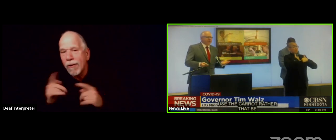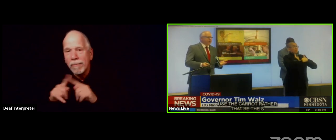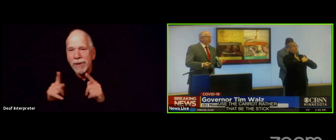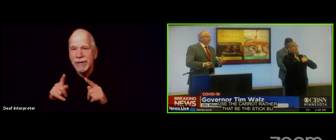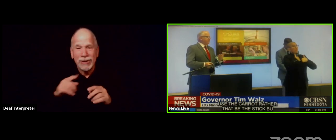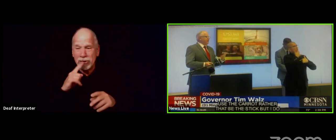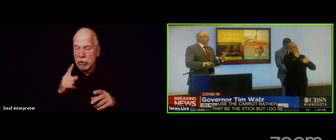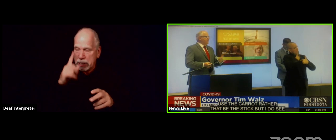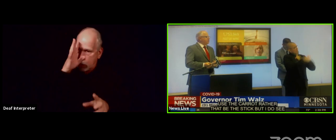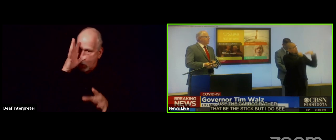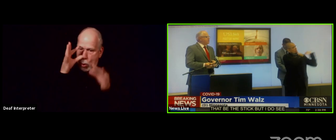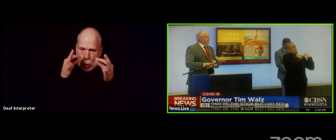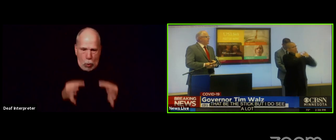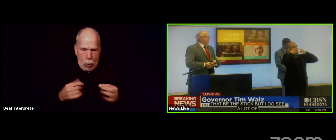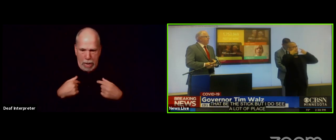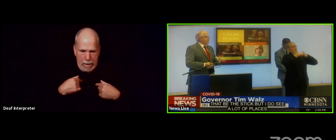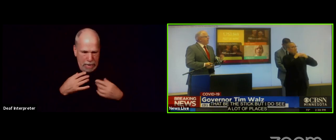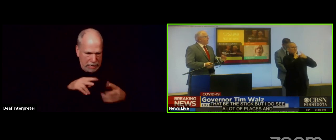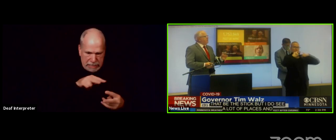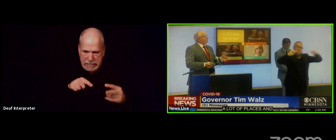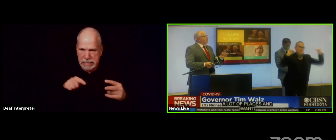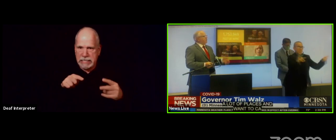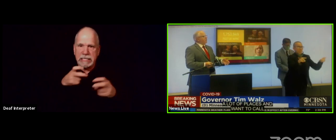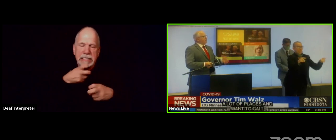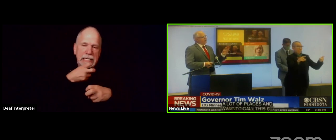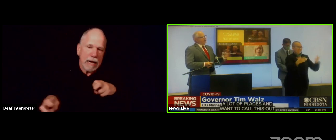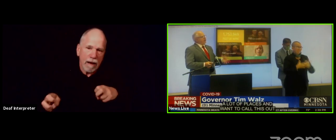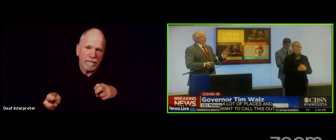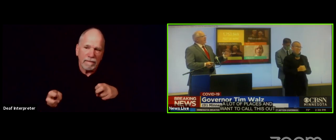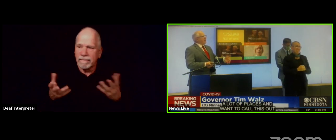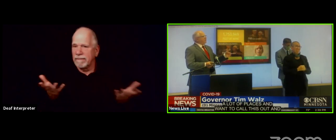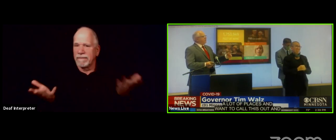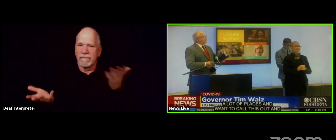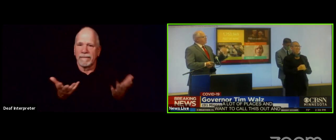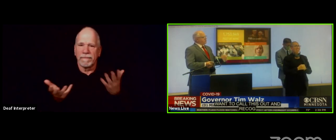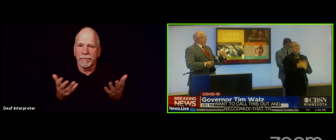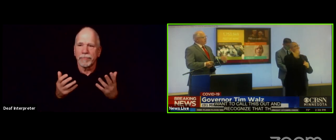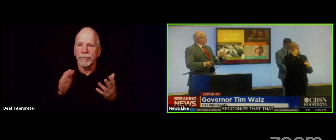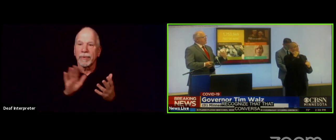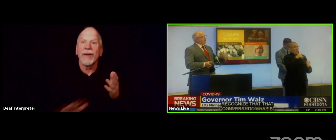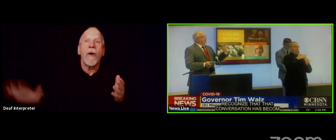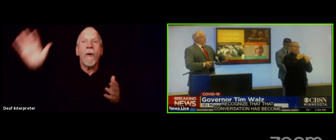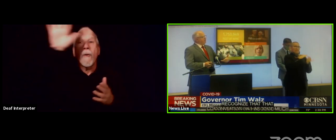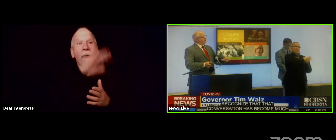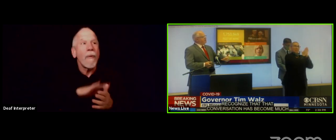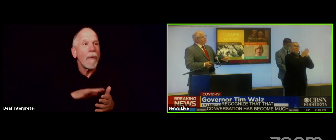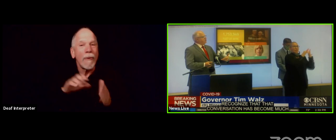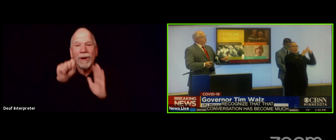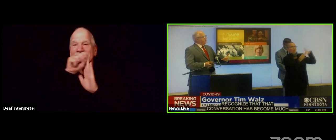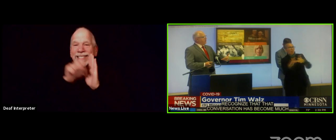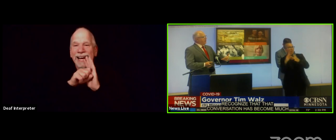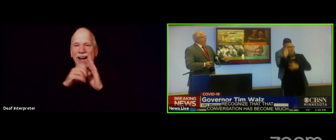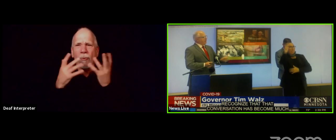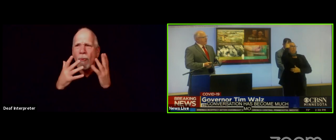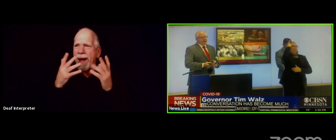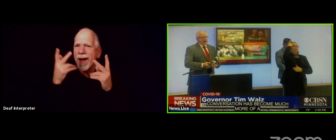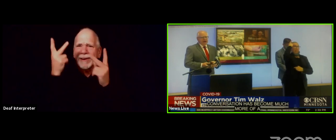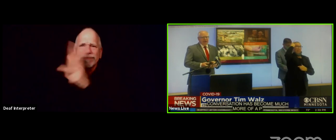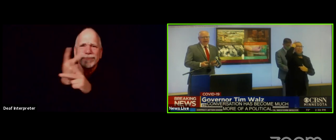out and recognize that conversation, it has become much more of a political or an ideological decision than it is a scientific decision to wear the